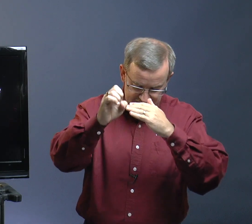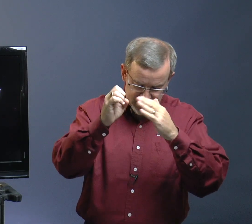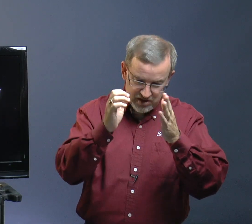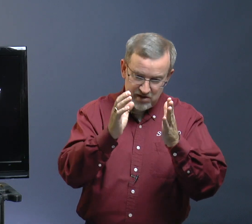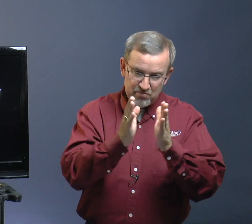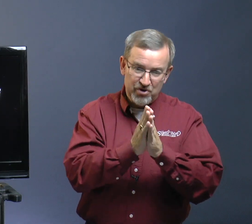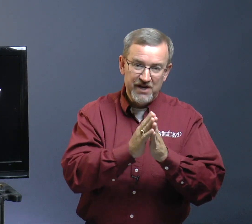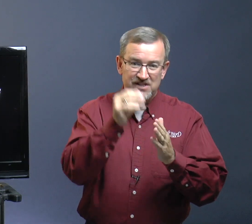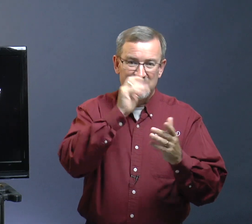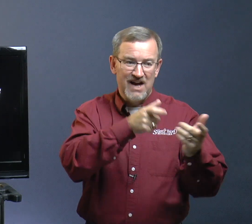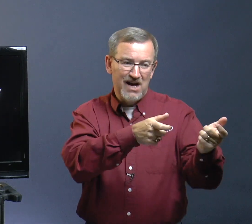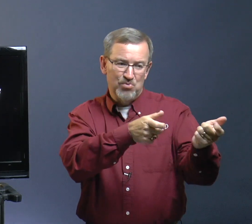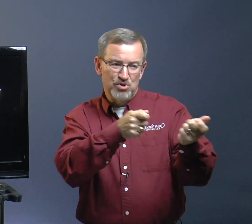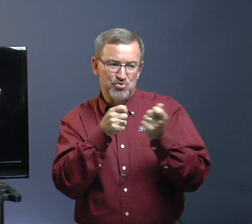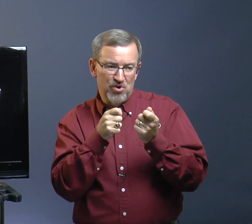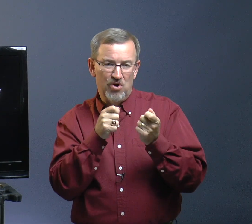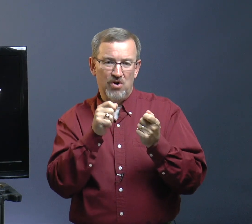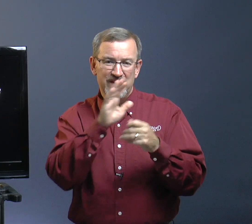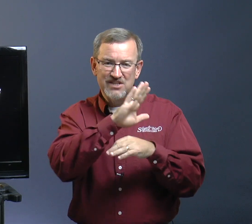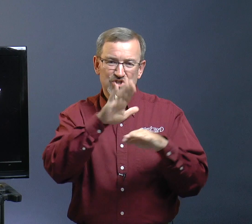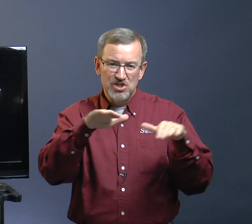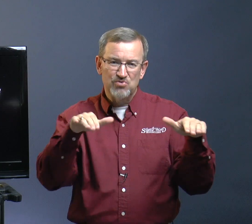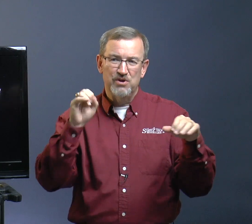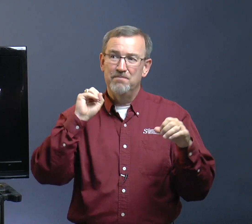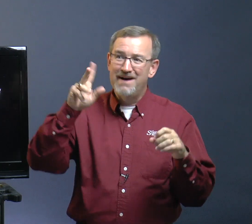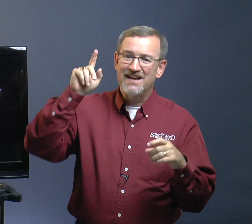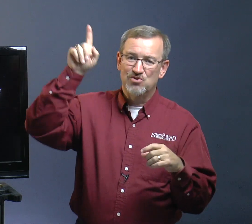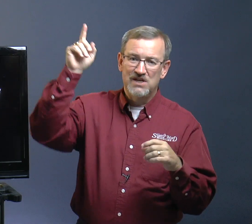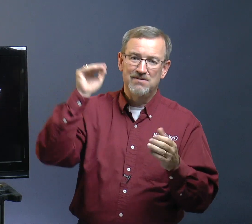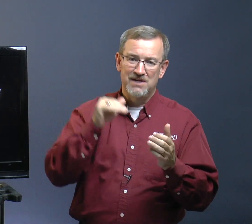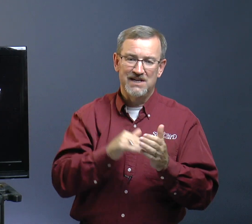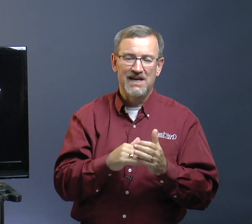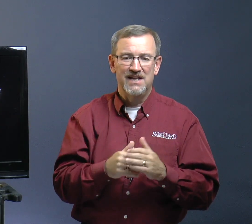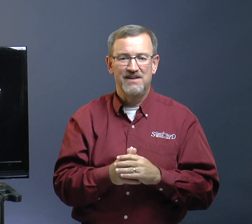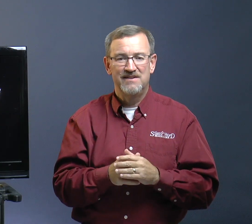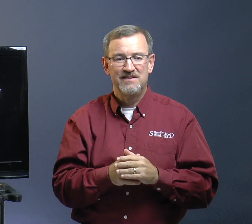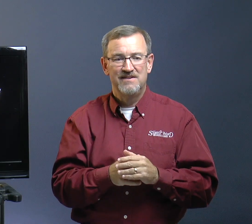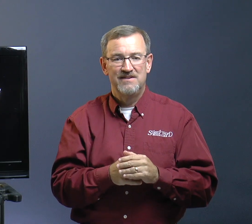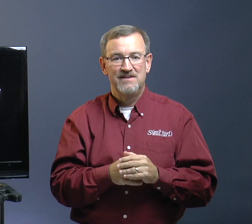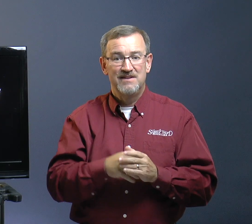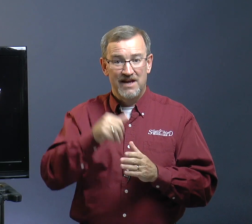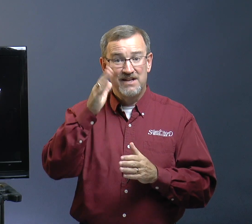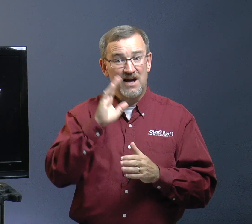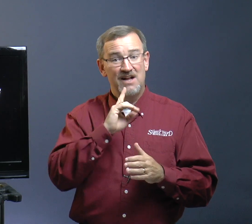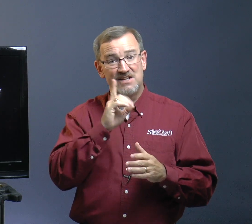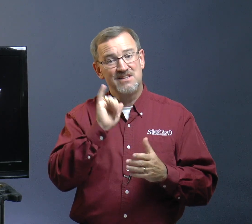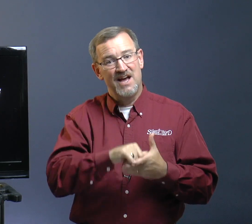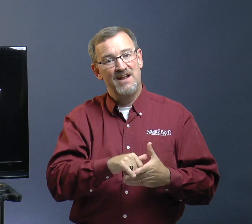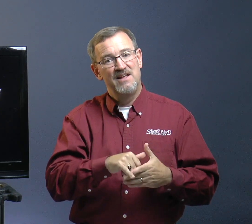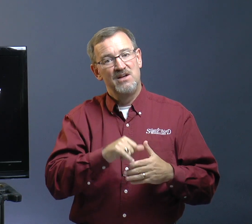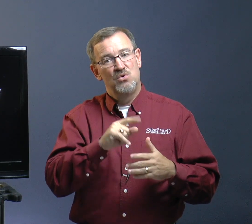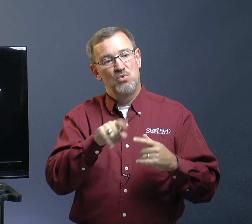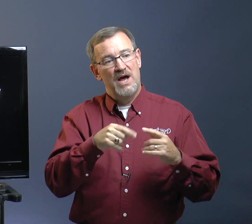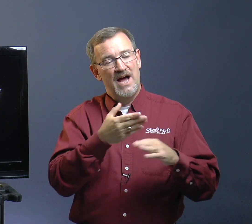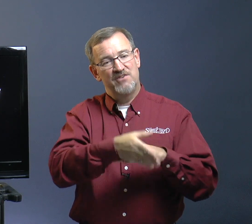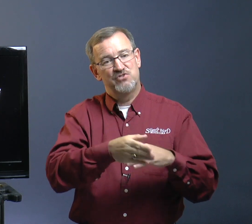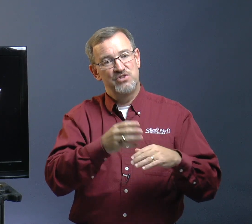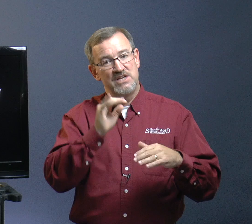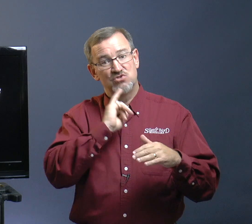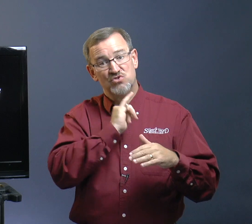Elijah prayed that God would draw his children back to him again. And God did that after the